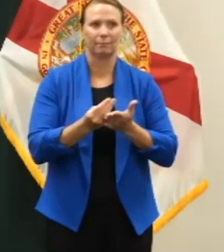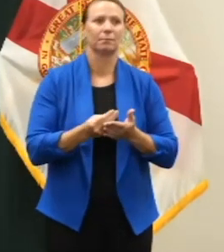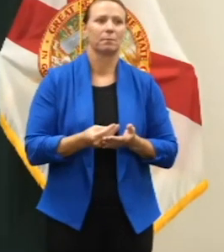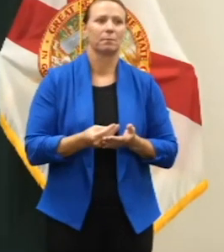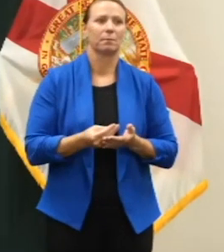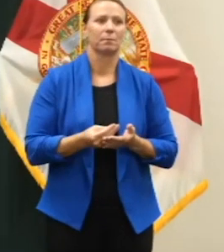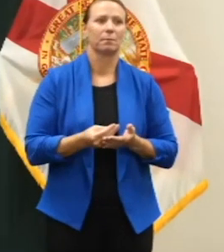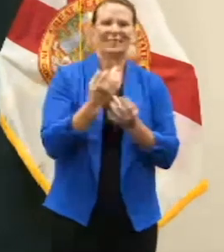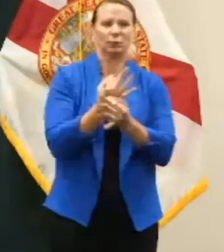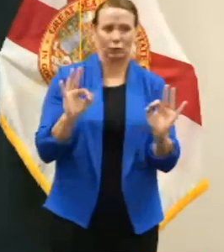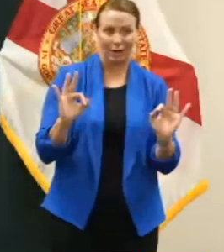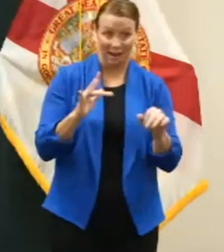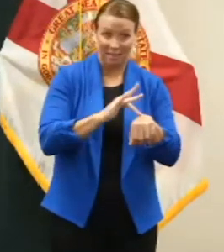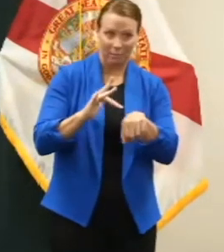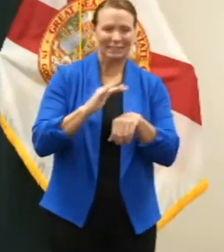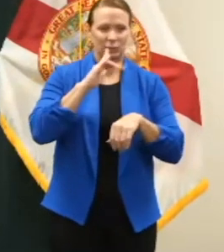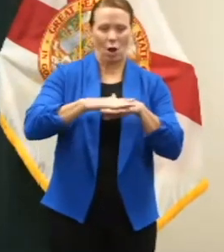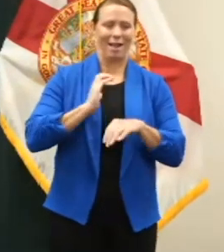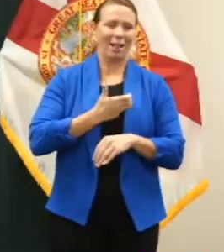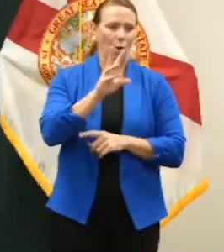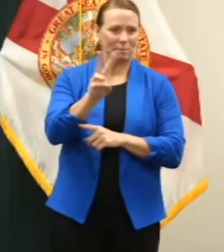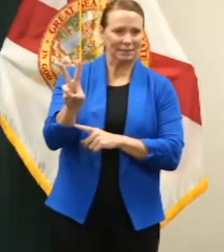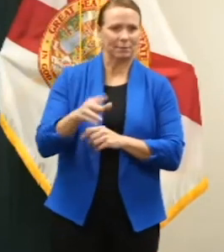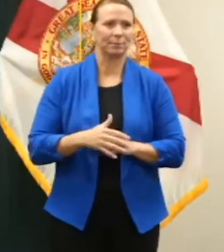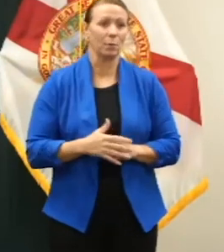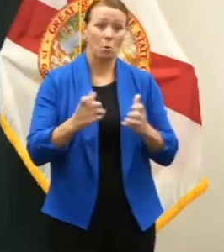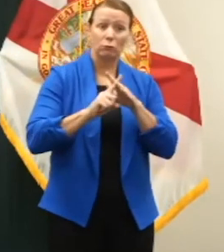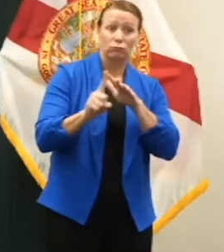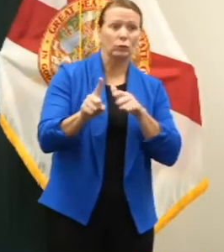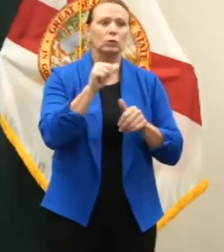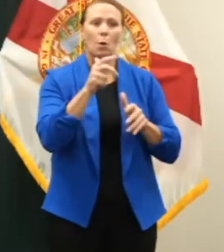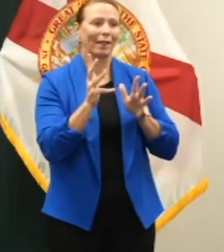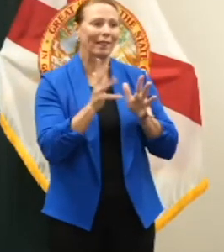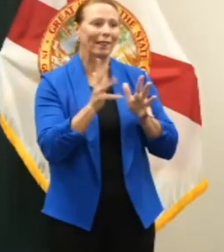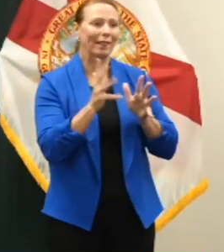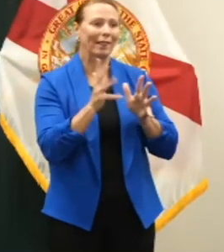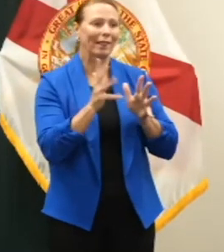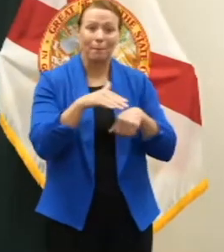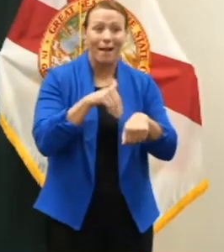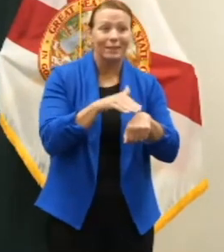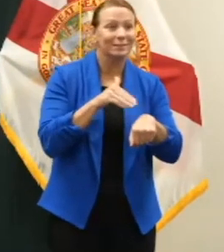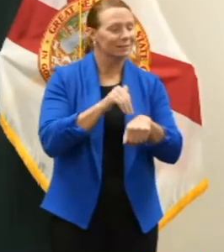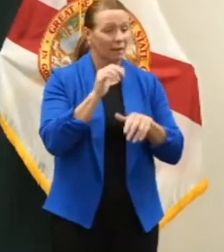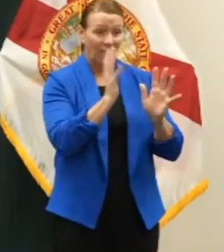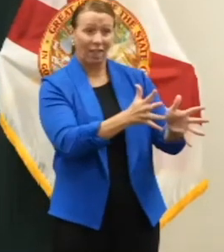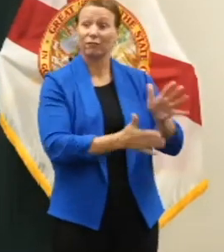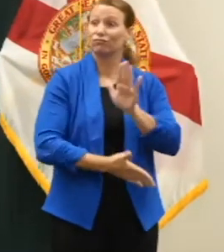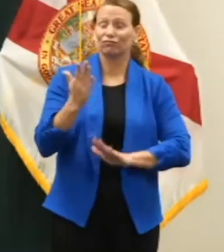as well. If you decide to evacuate, do not leave your pets behind. They will not survive. There is at least one